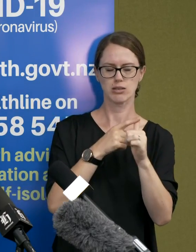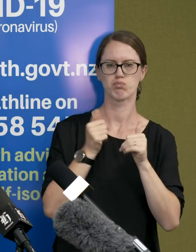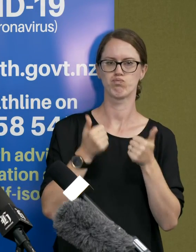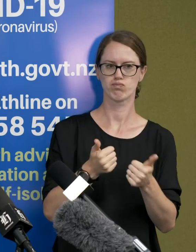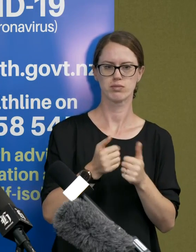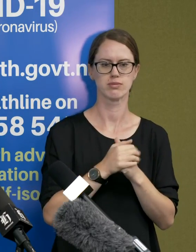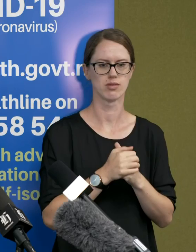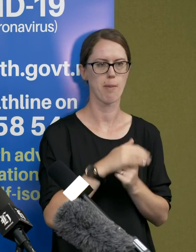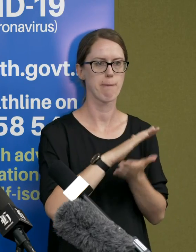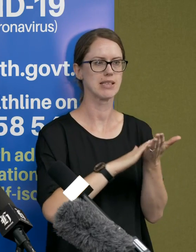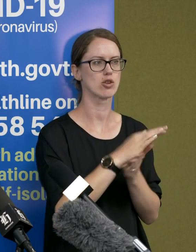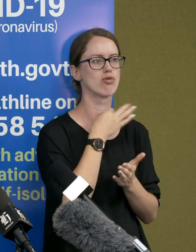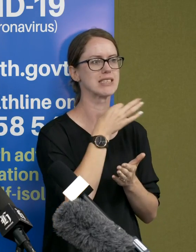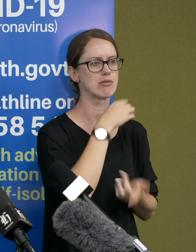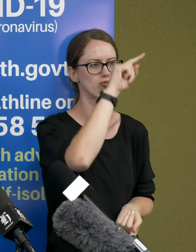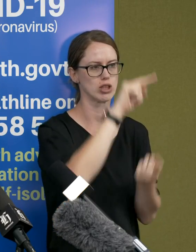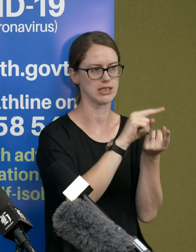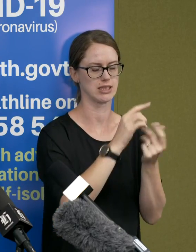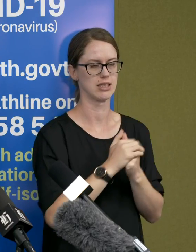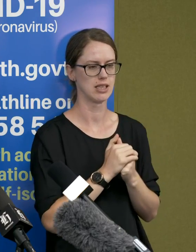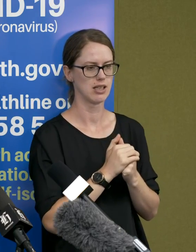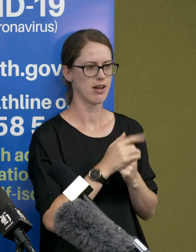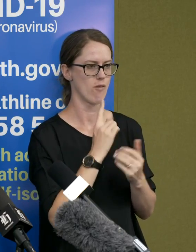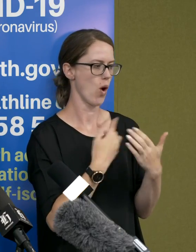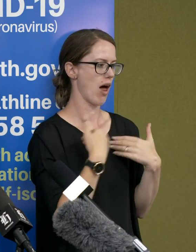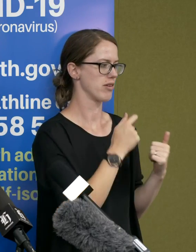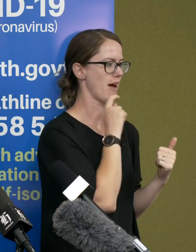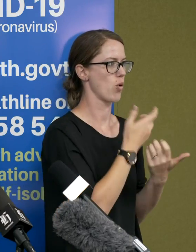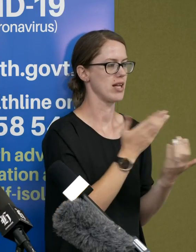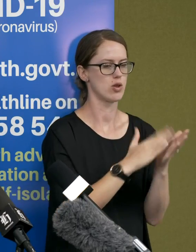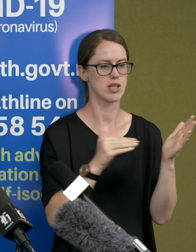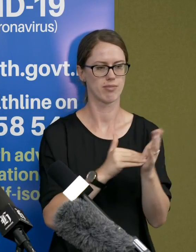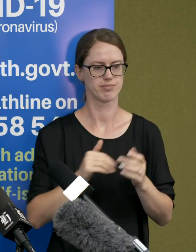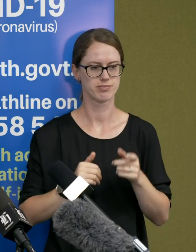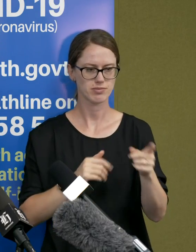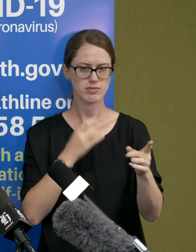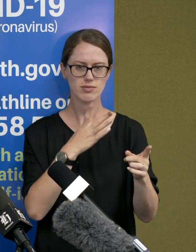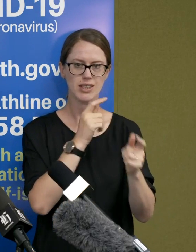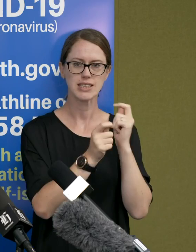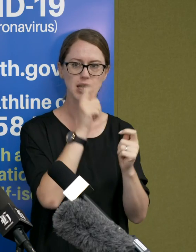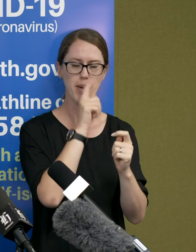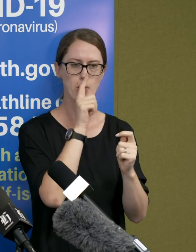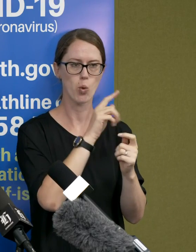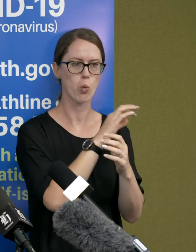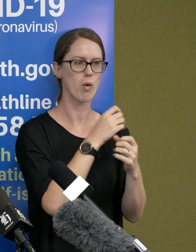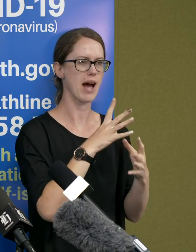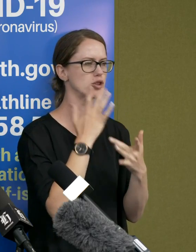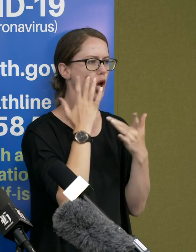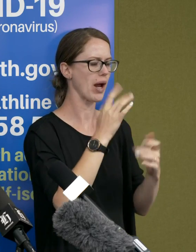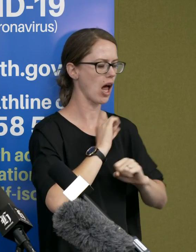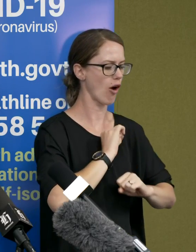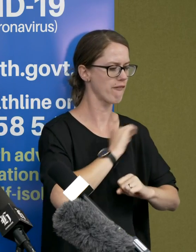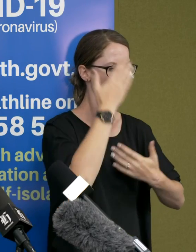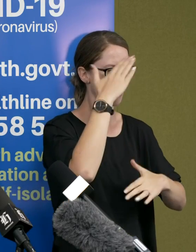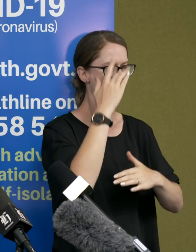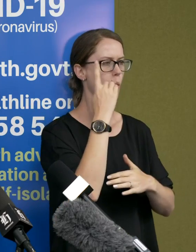that really just does reduce the risk not only to health staff but to other New Zealanders. Are you going to start testing people that don't show symptoms? We've seen a